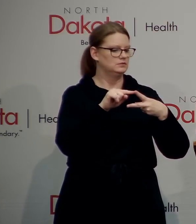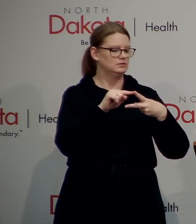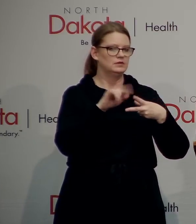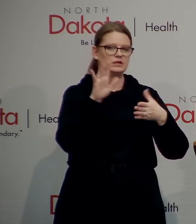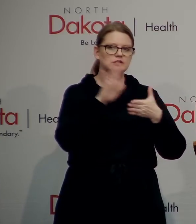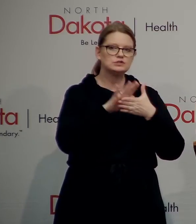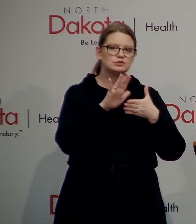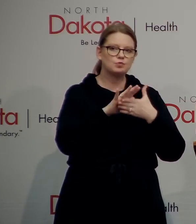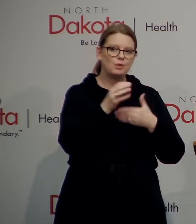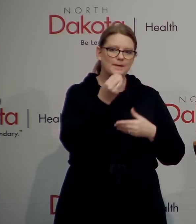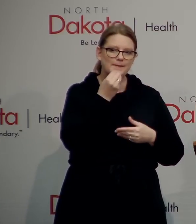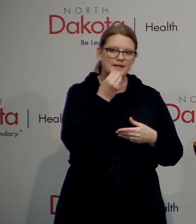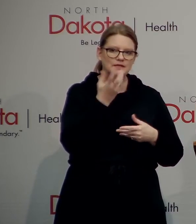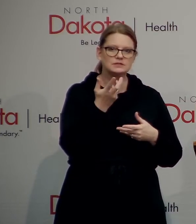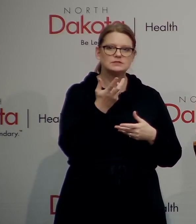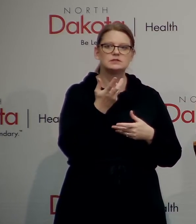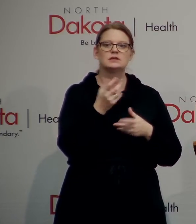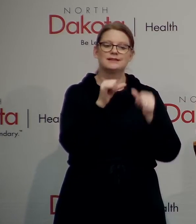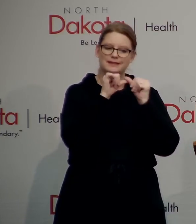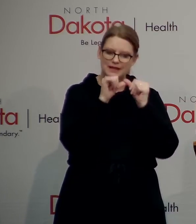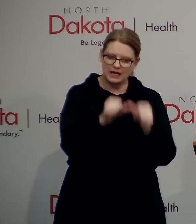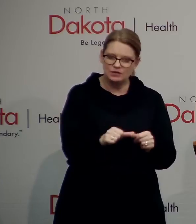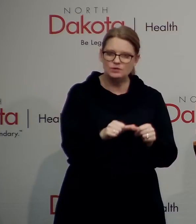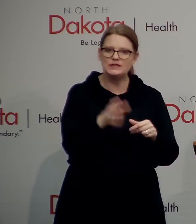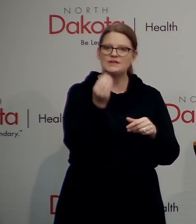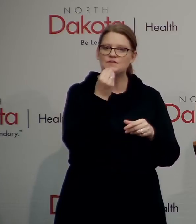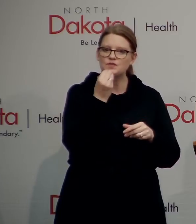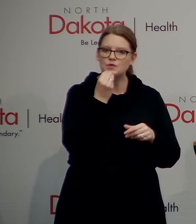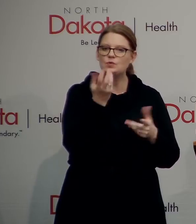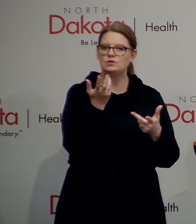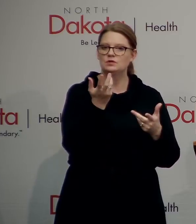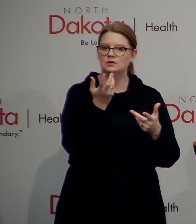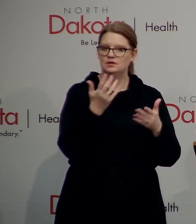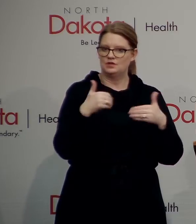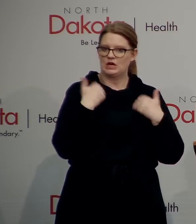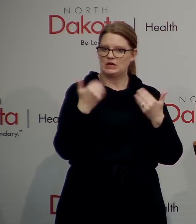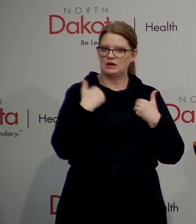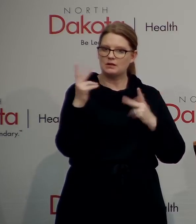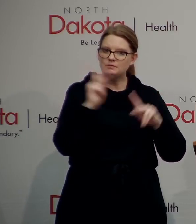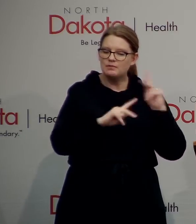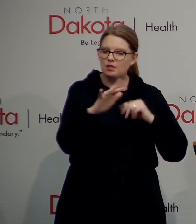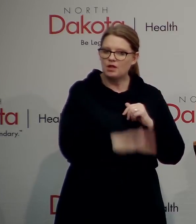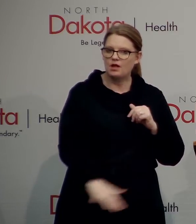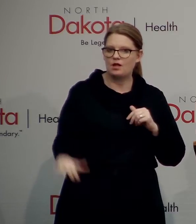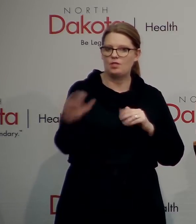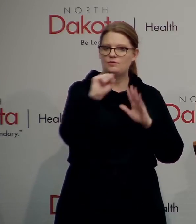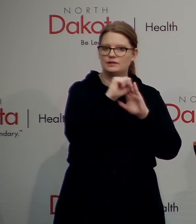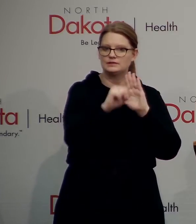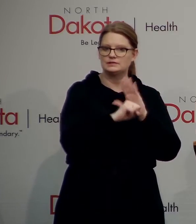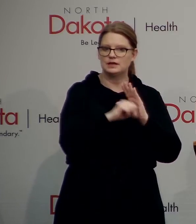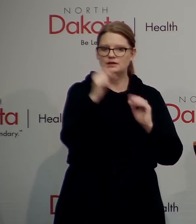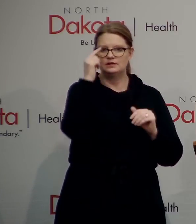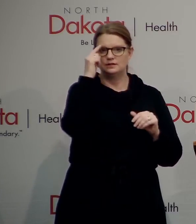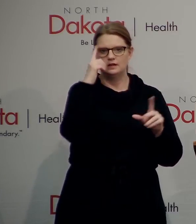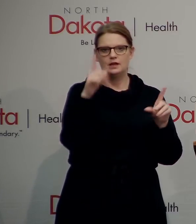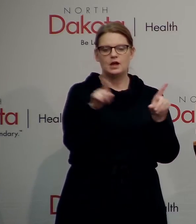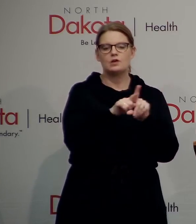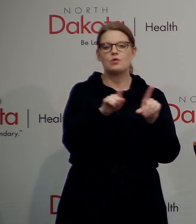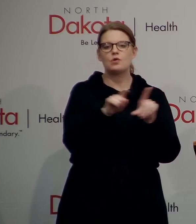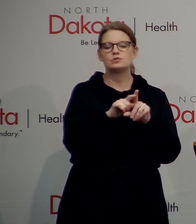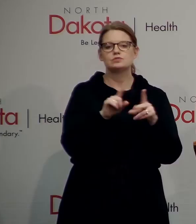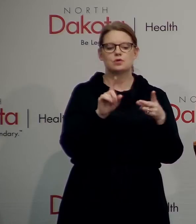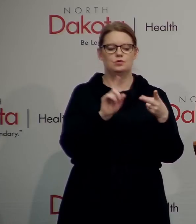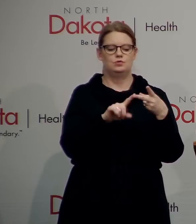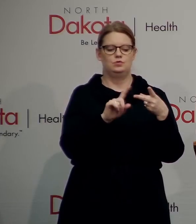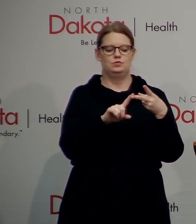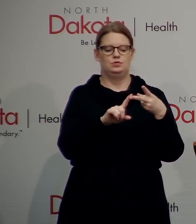is school meals, the continuity of food and nutrition for our young people across the state, and the issue